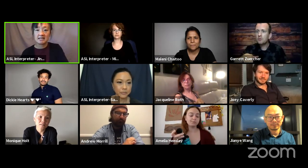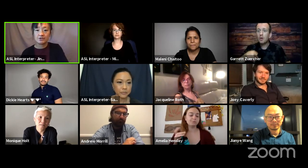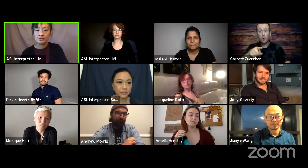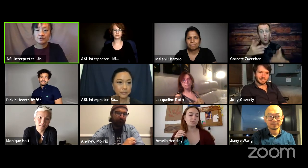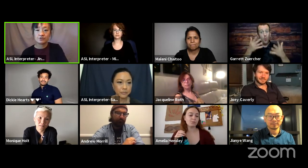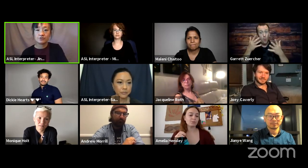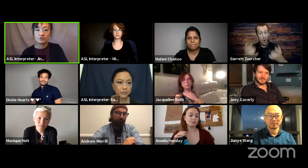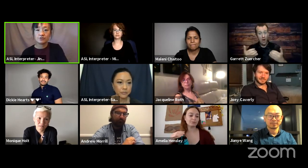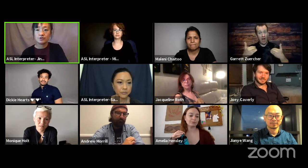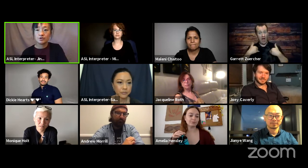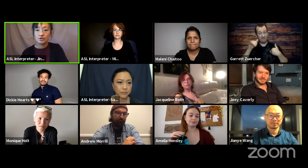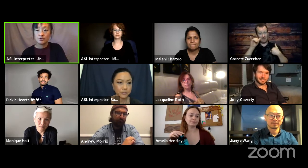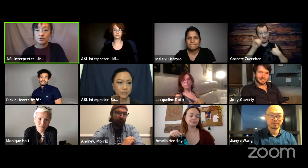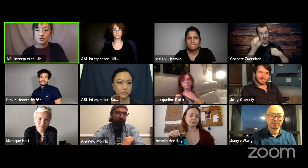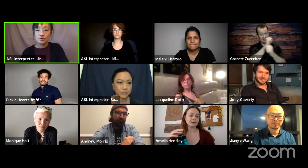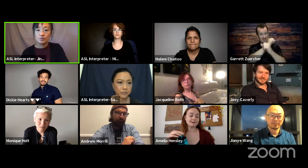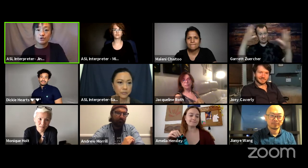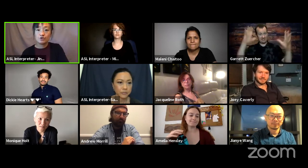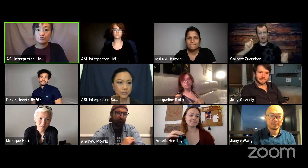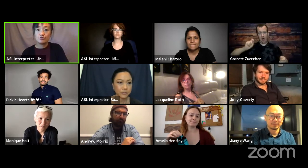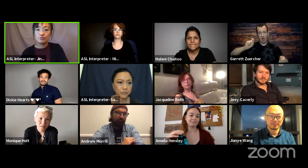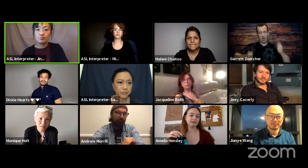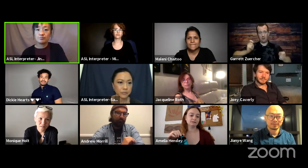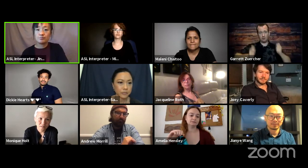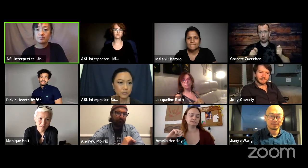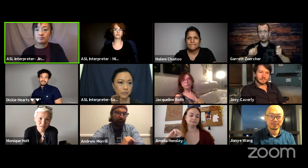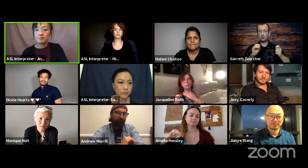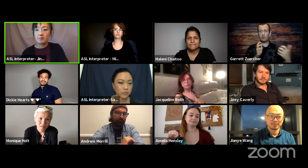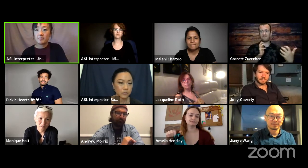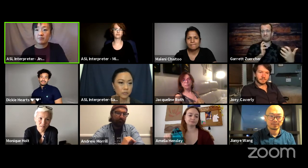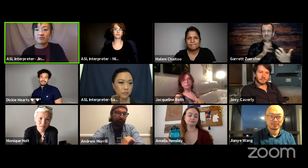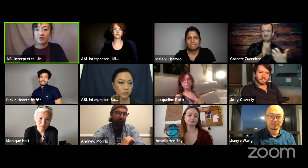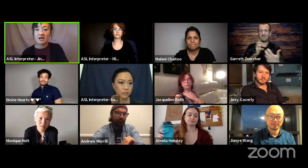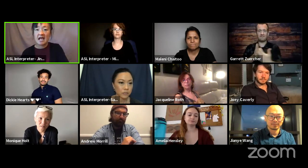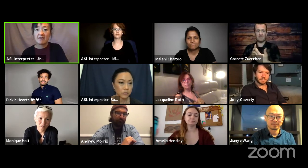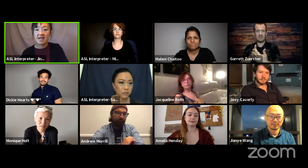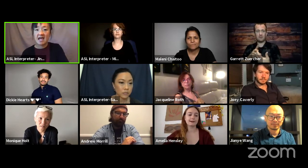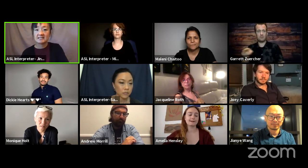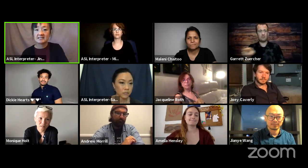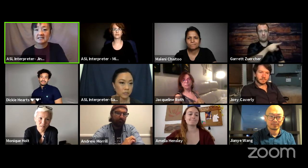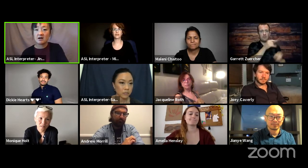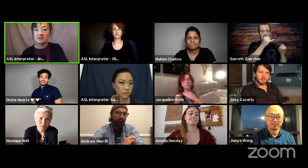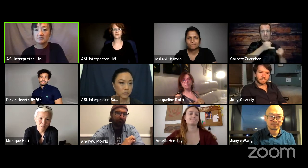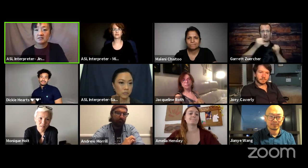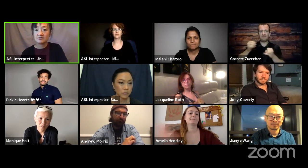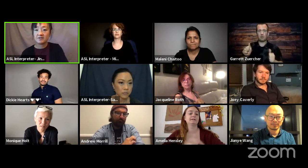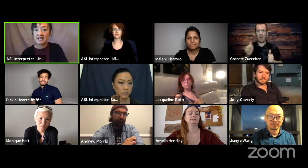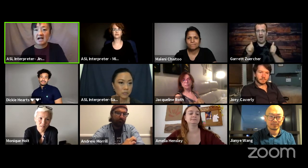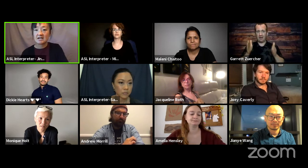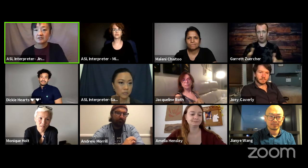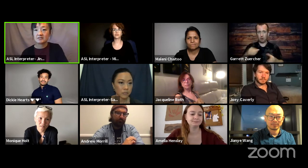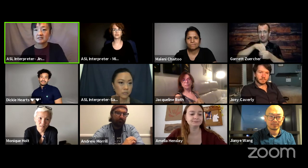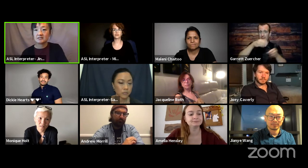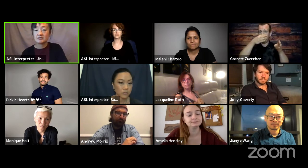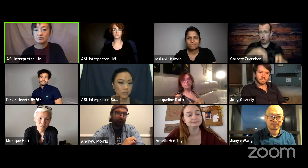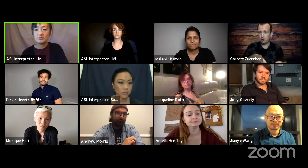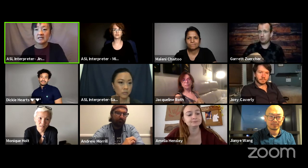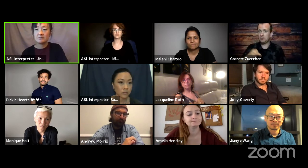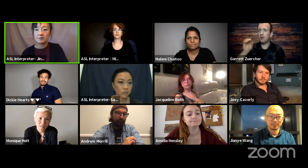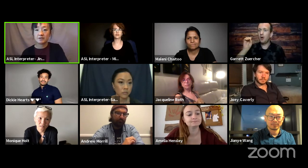stage, would you prefer to have that scene altered to fit the actors to in